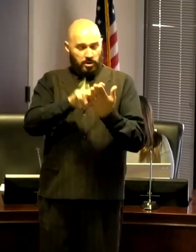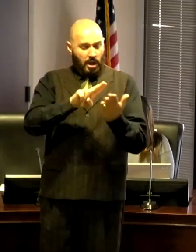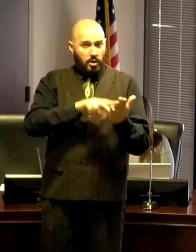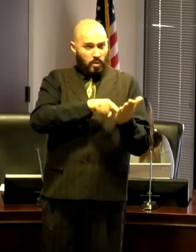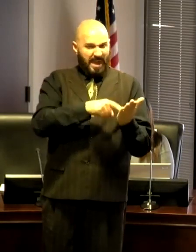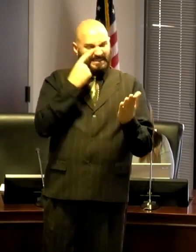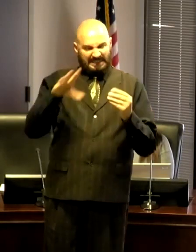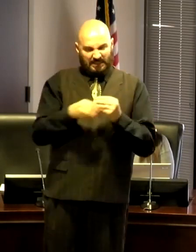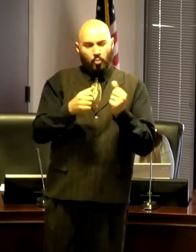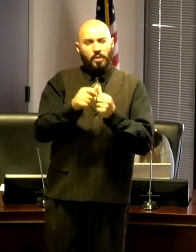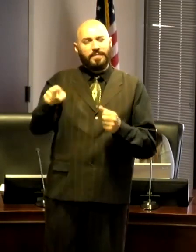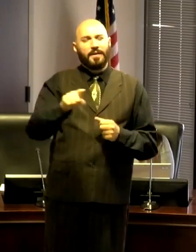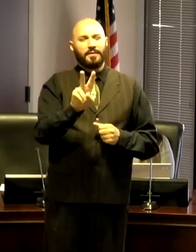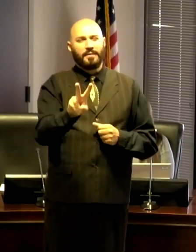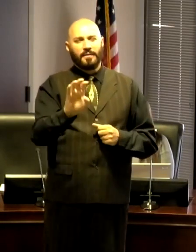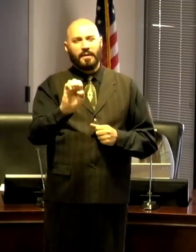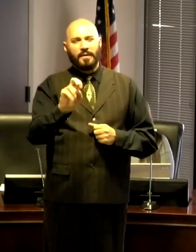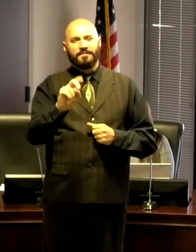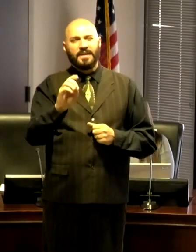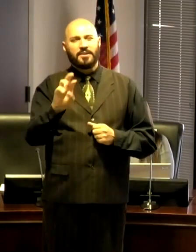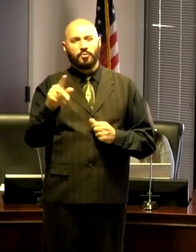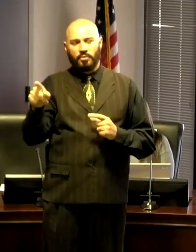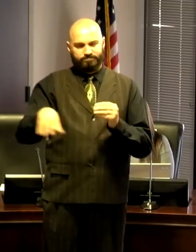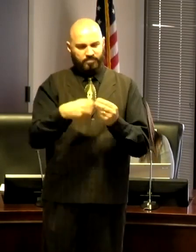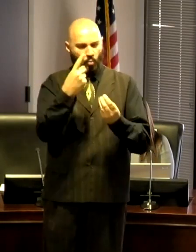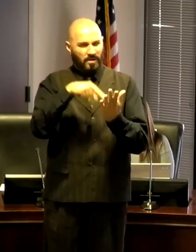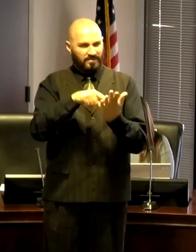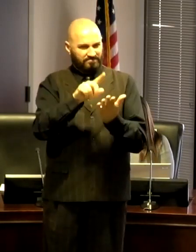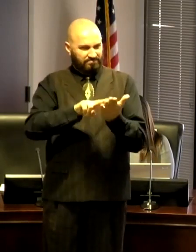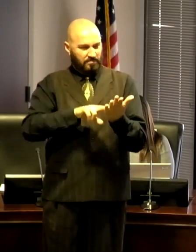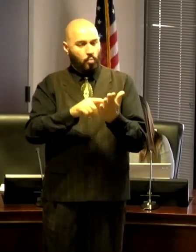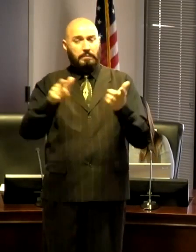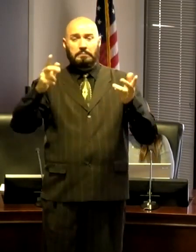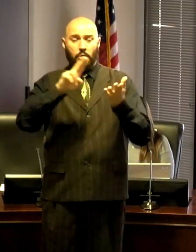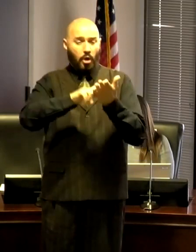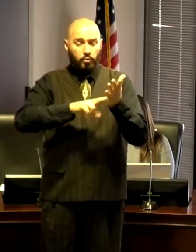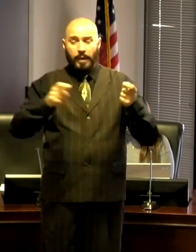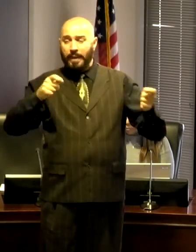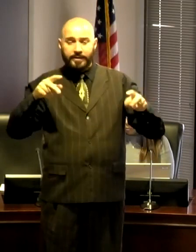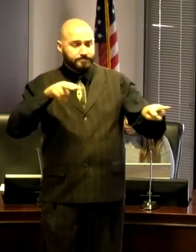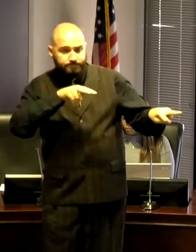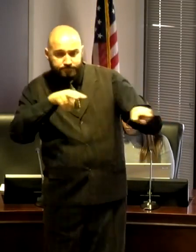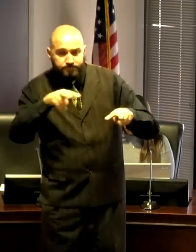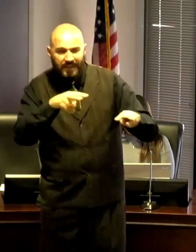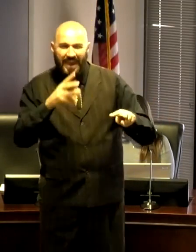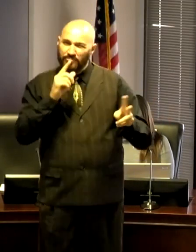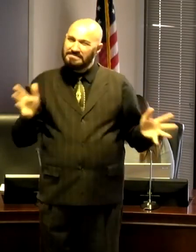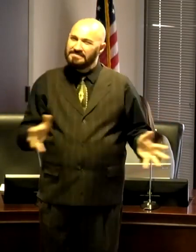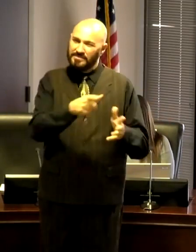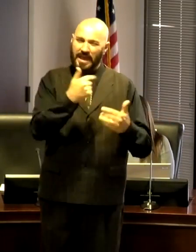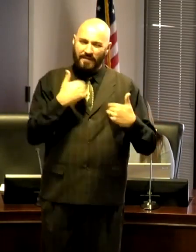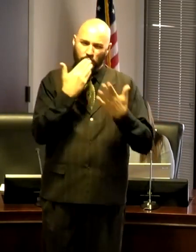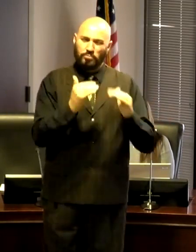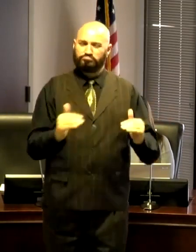one of our vendors as we continue to focus on contract management oversight and really pushing quality and outcomes.